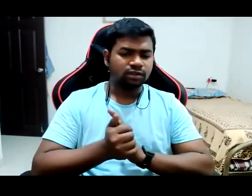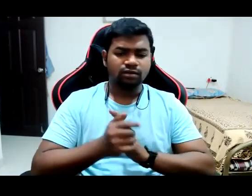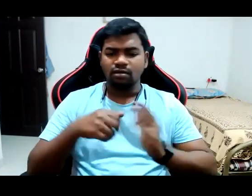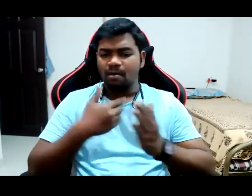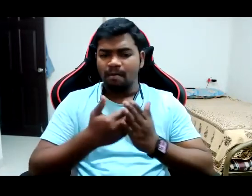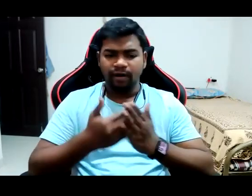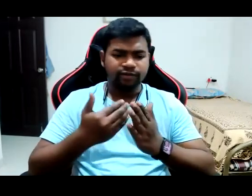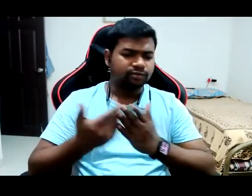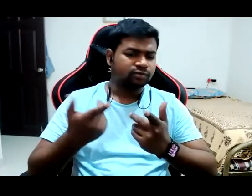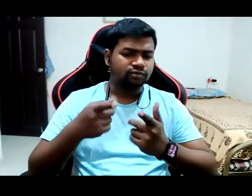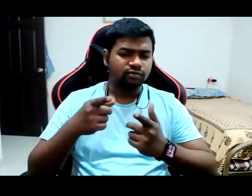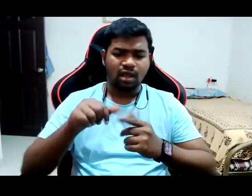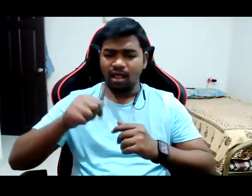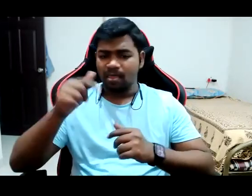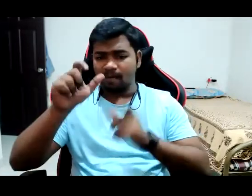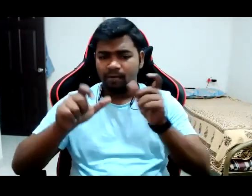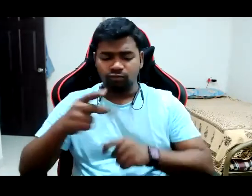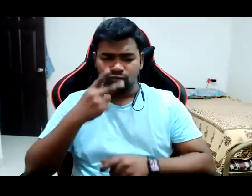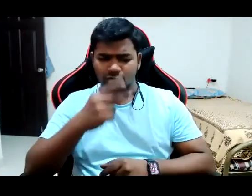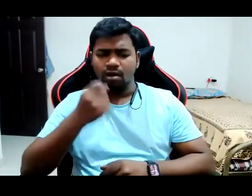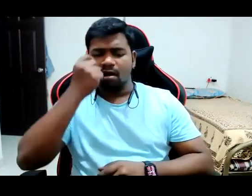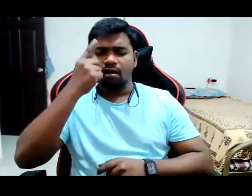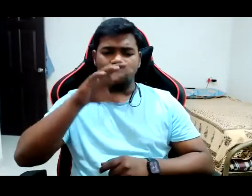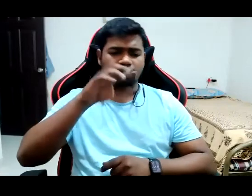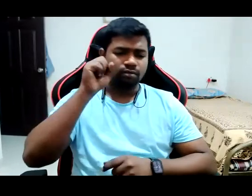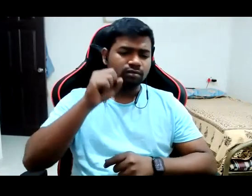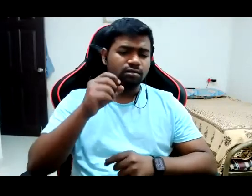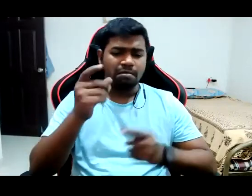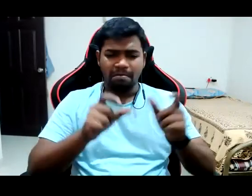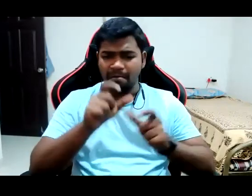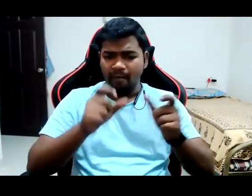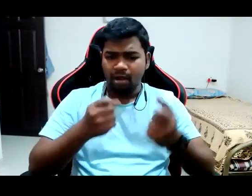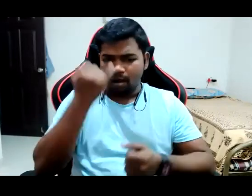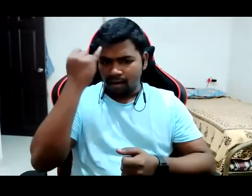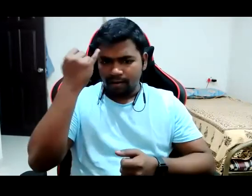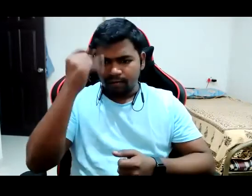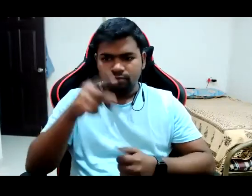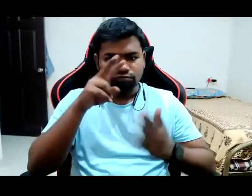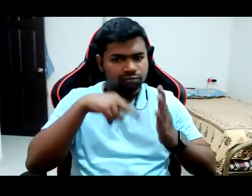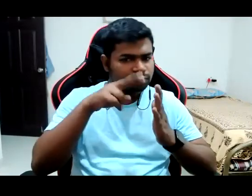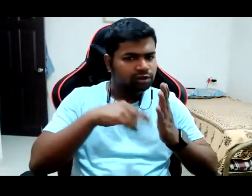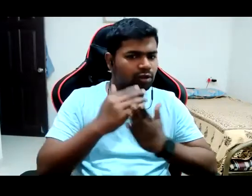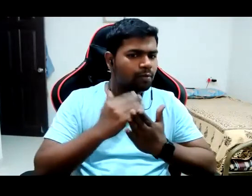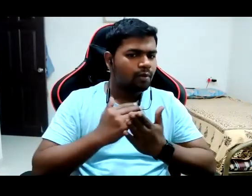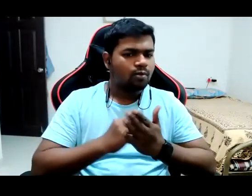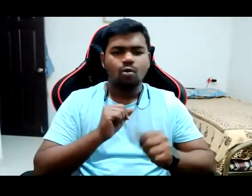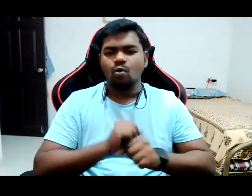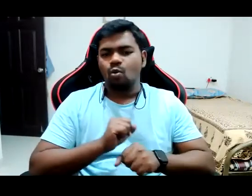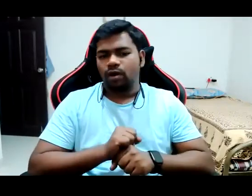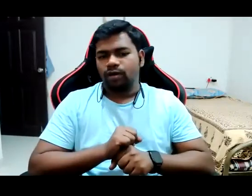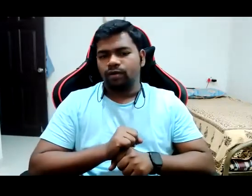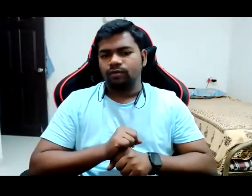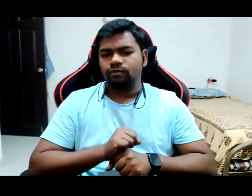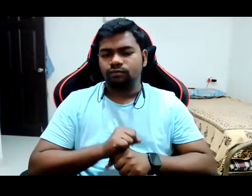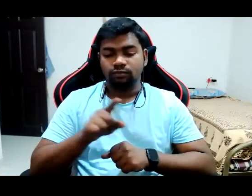So you can get to know participants, and then ideas is all about people's ideas, and you kind of reading about what people want to work on, and really